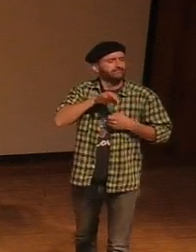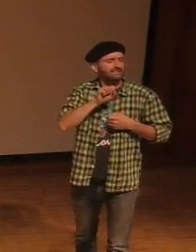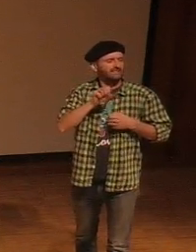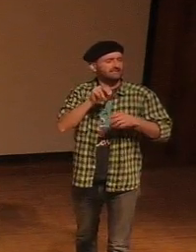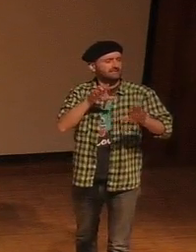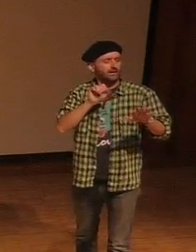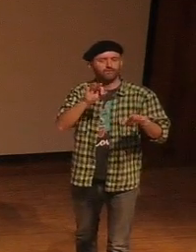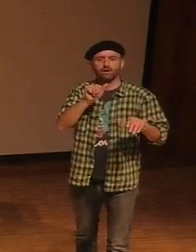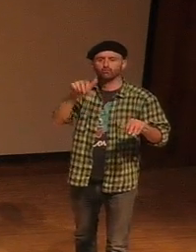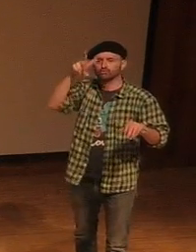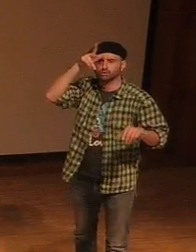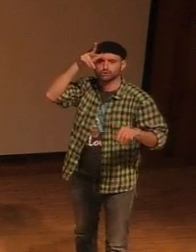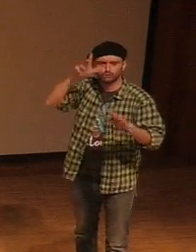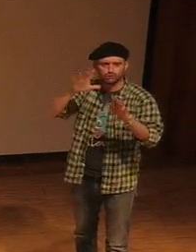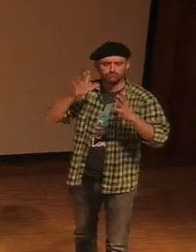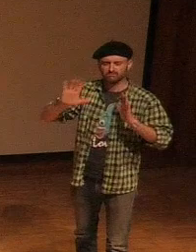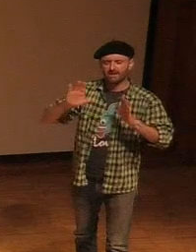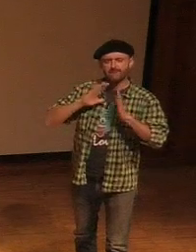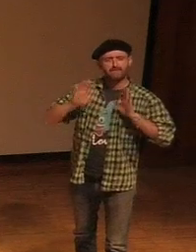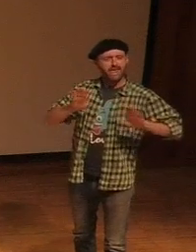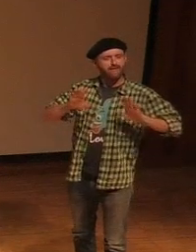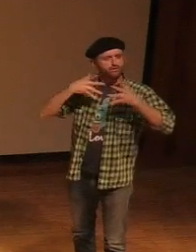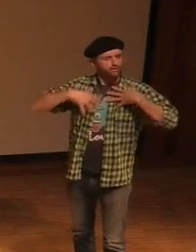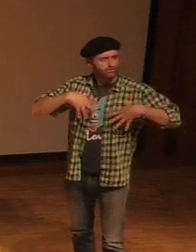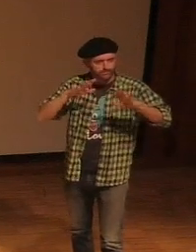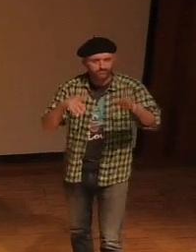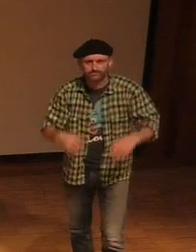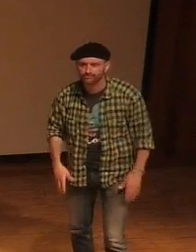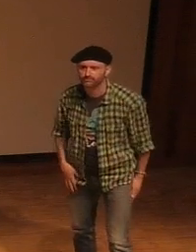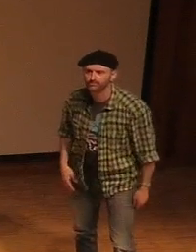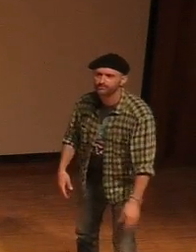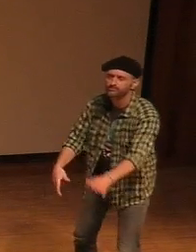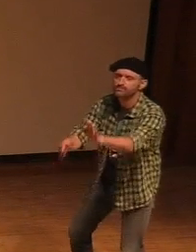the essence of the rooster with my behaviors.